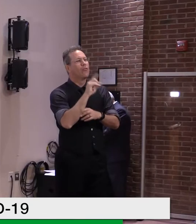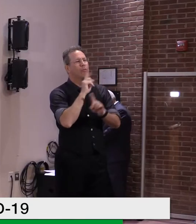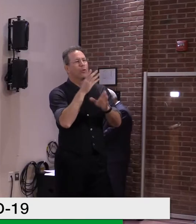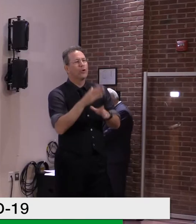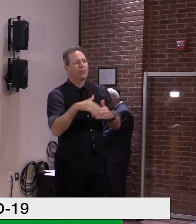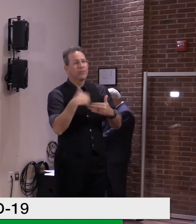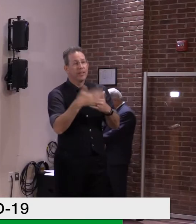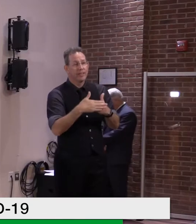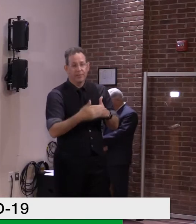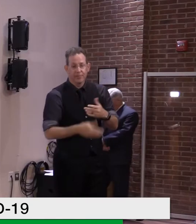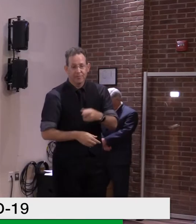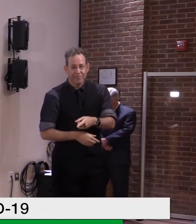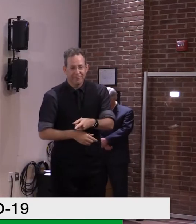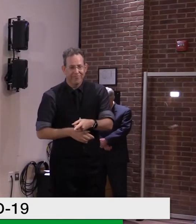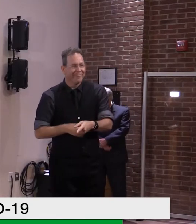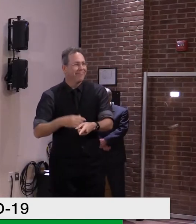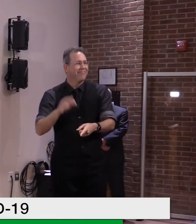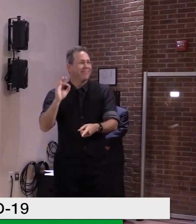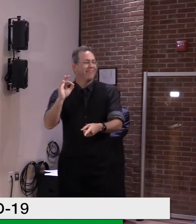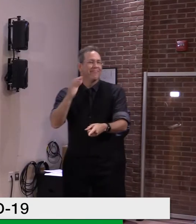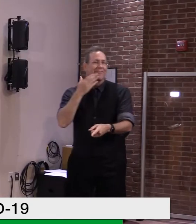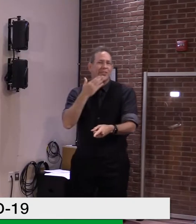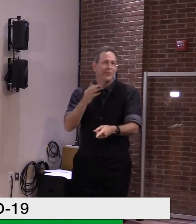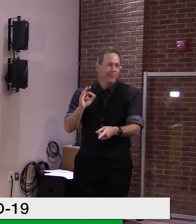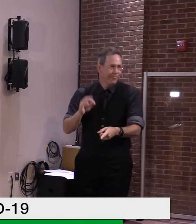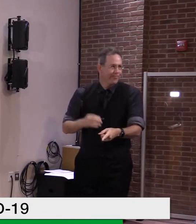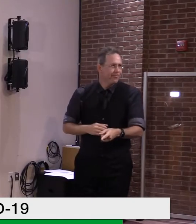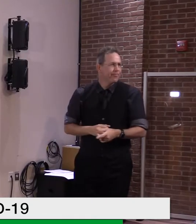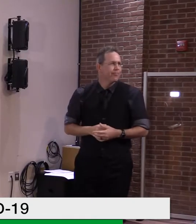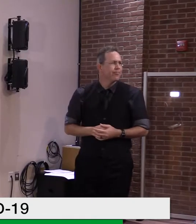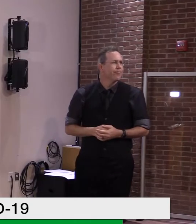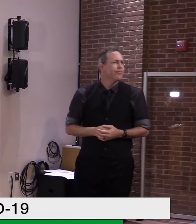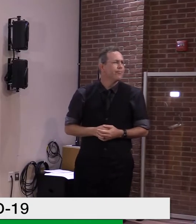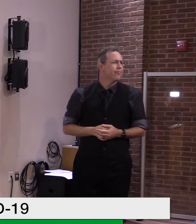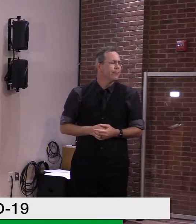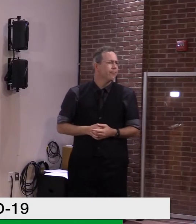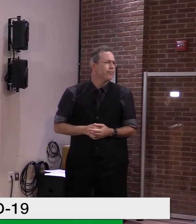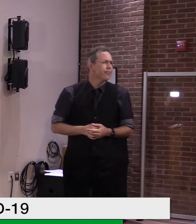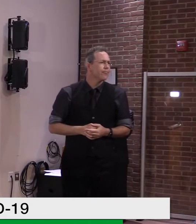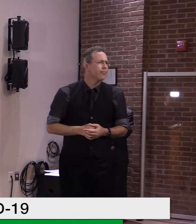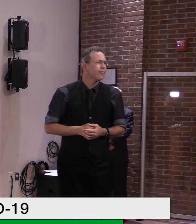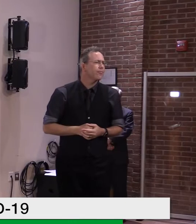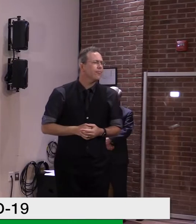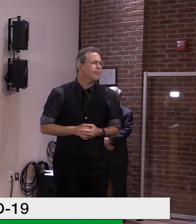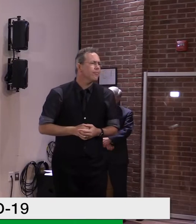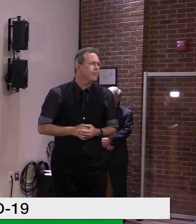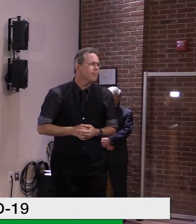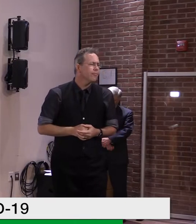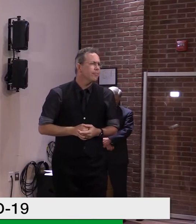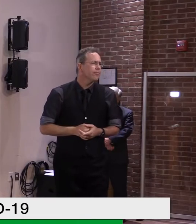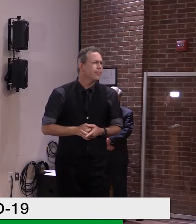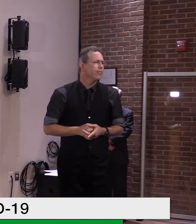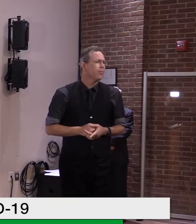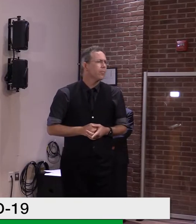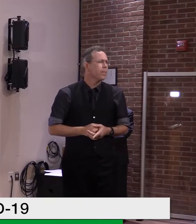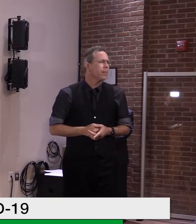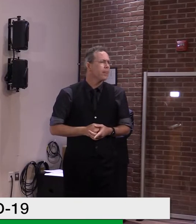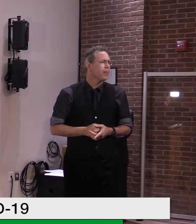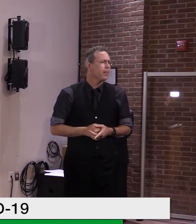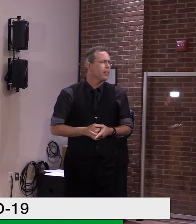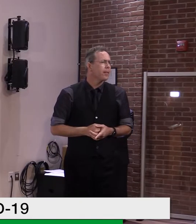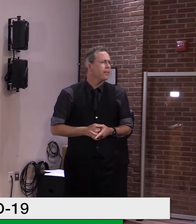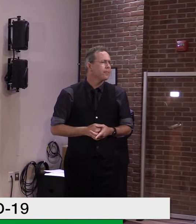Good morning again. This question is from a reader who wants to know if those who are unable to find suitable childcare, can they